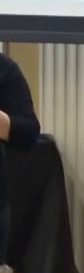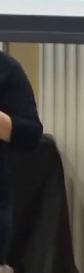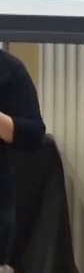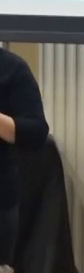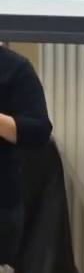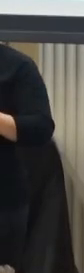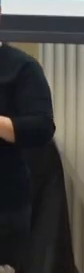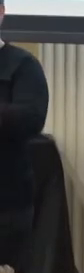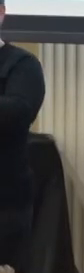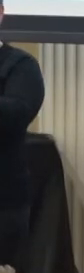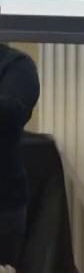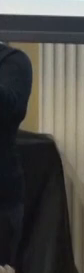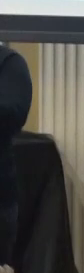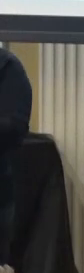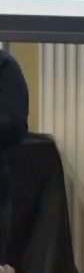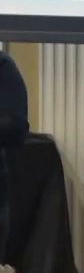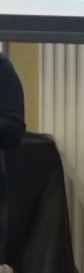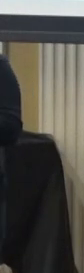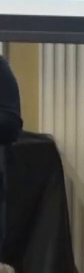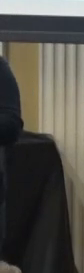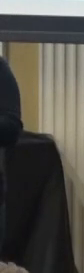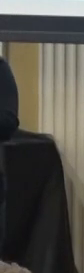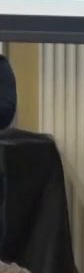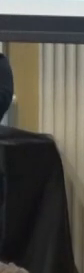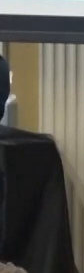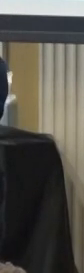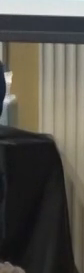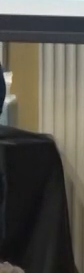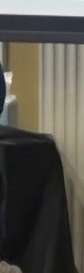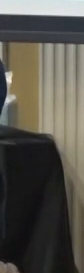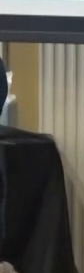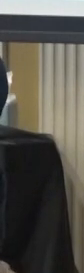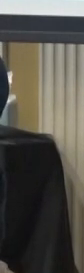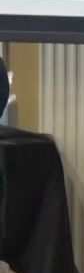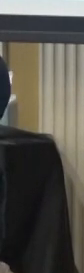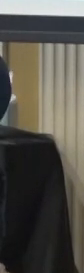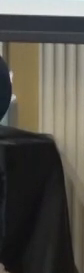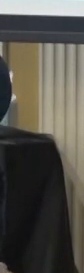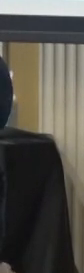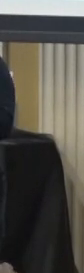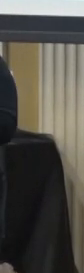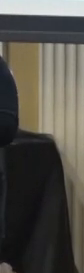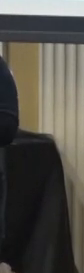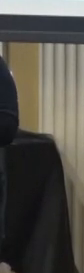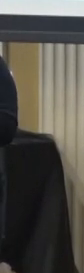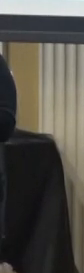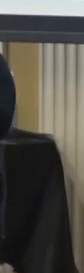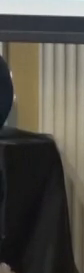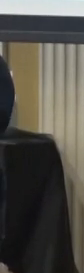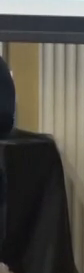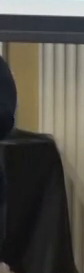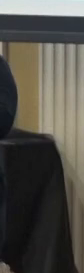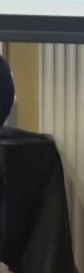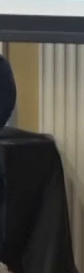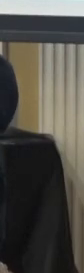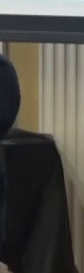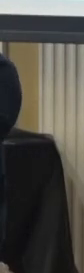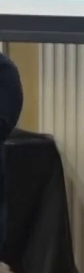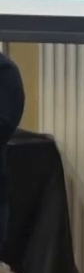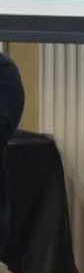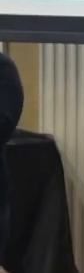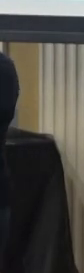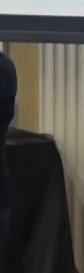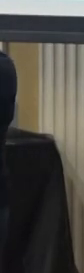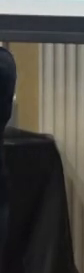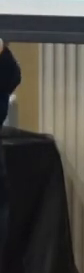i think as attorneys we need to do a much better job of this um this is not something that's really talked about much in law school imagination that is